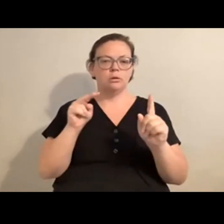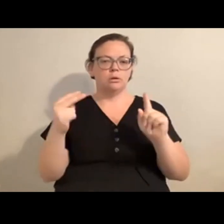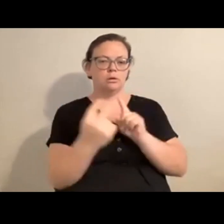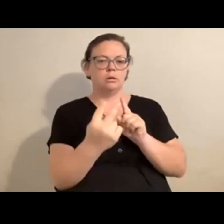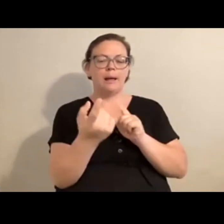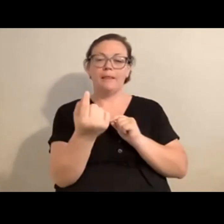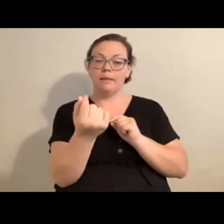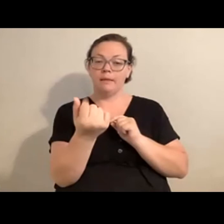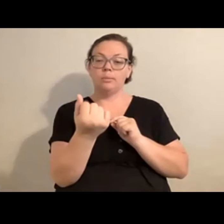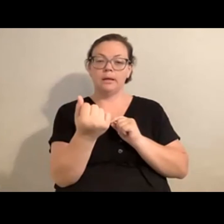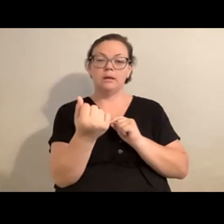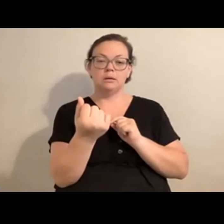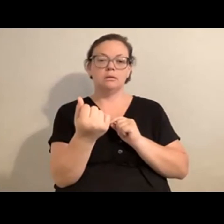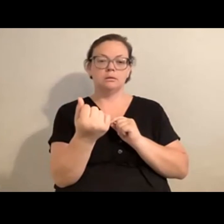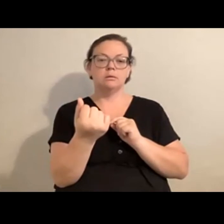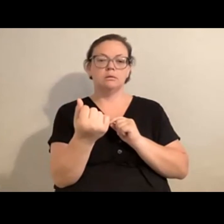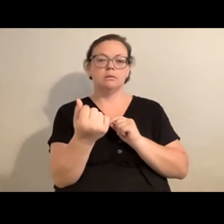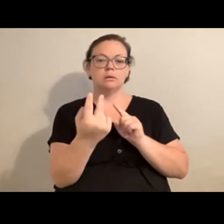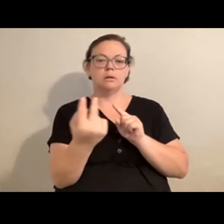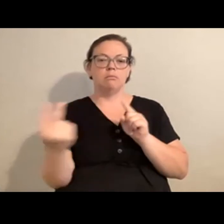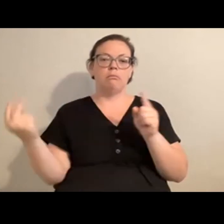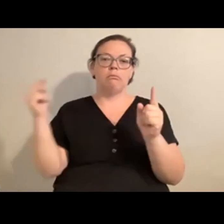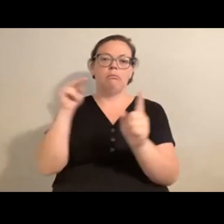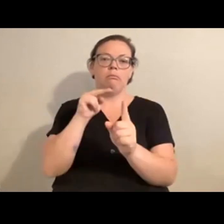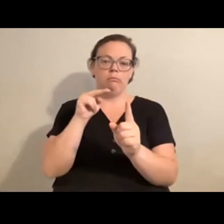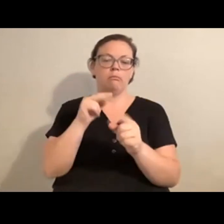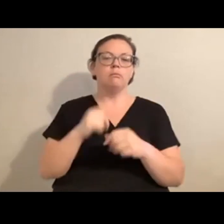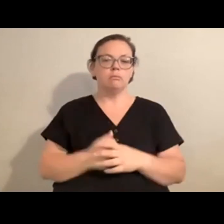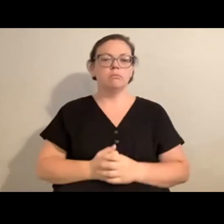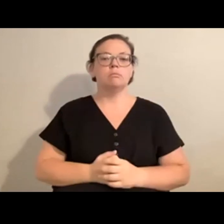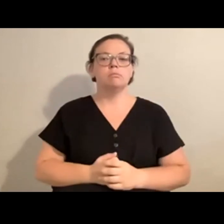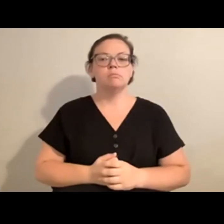observation of the oppressors and then switching over to vows.